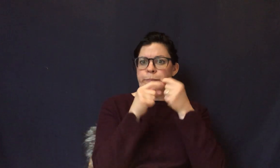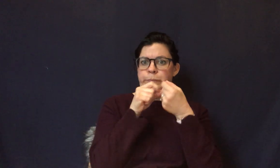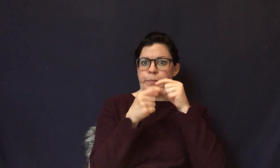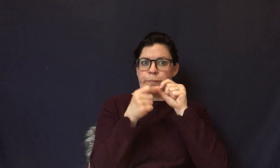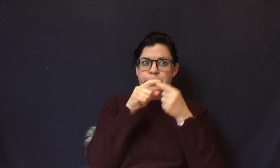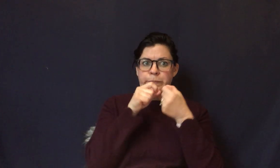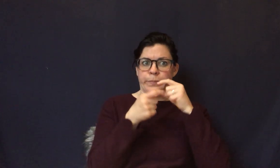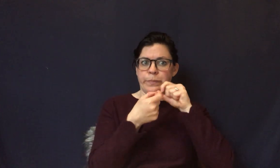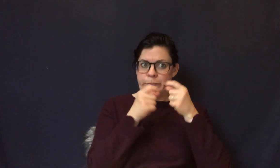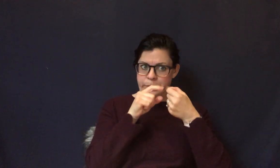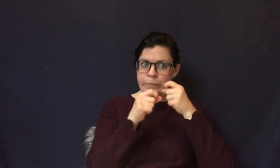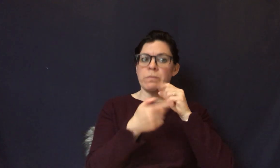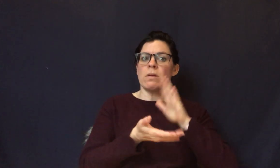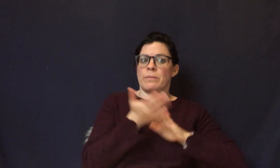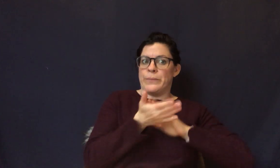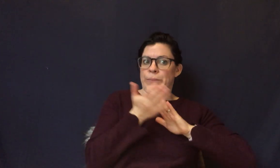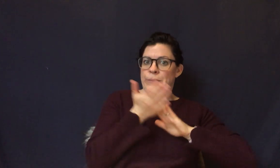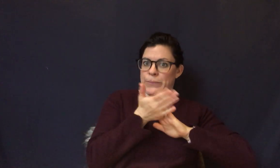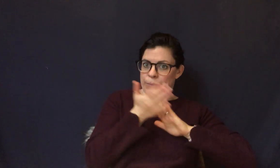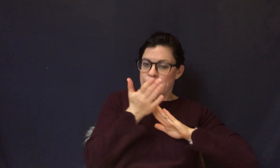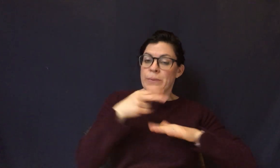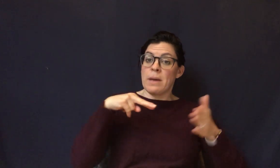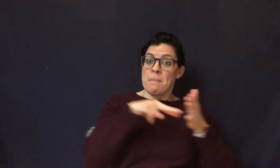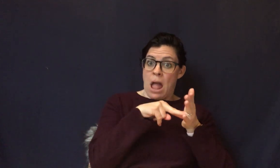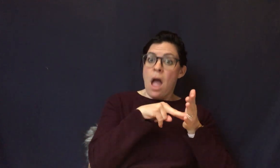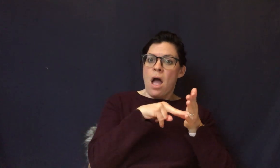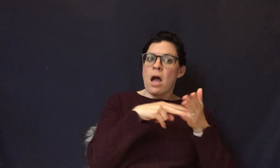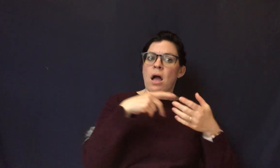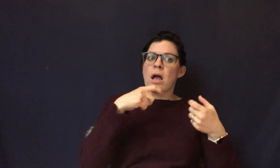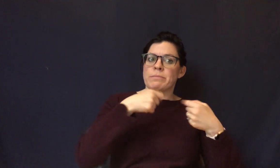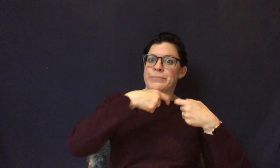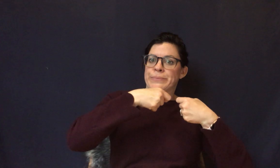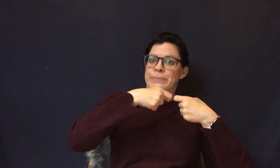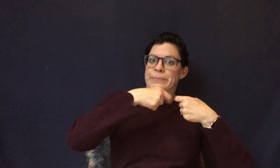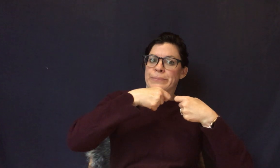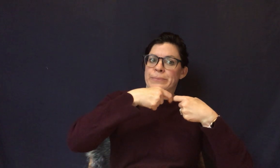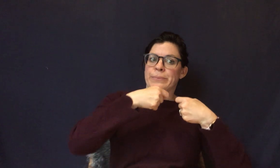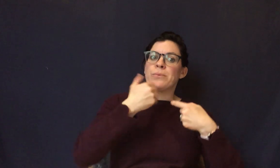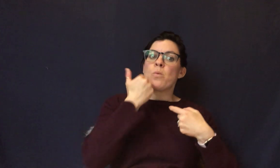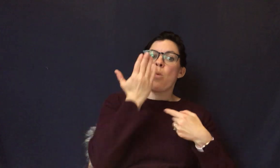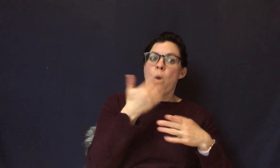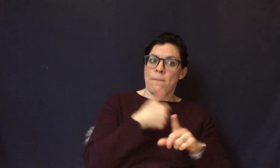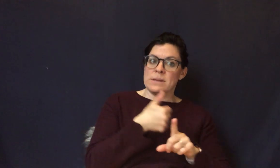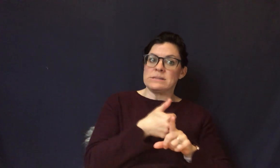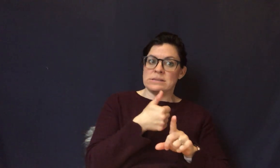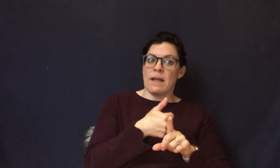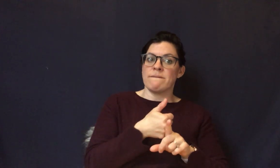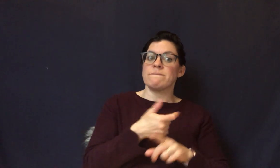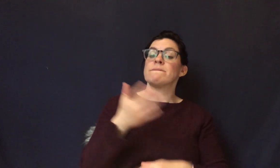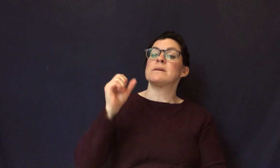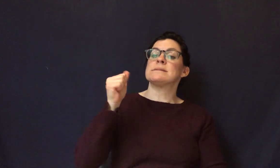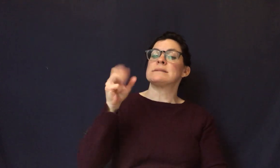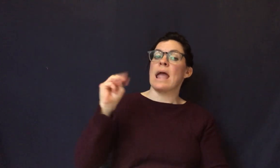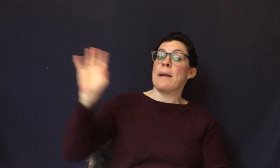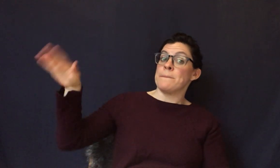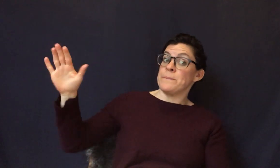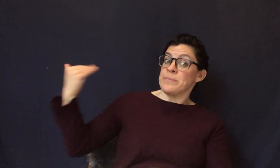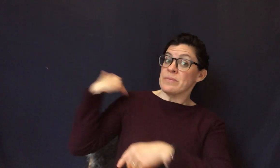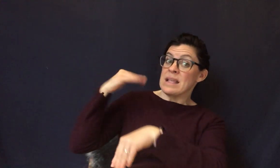Mr. we need Smith? it. Yes, sir. Just last night, my brother went to plug in his charger to my